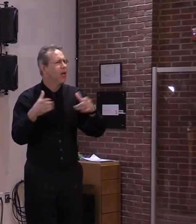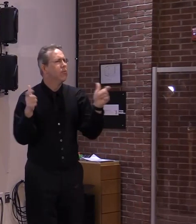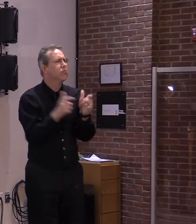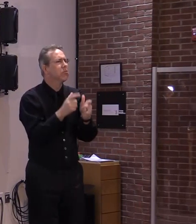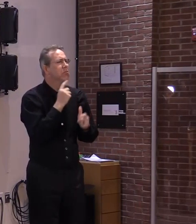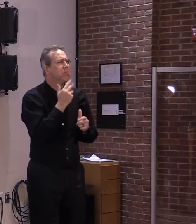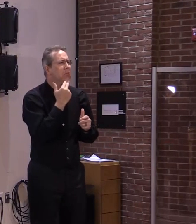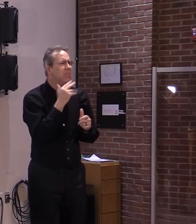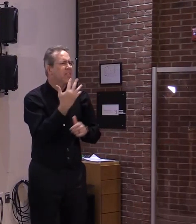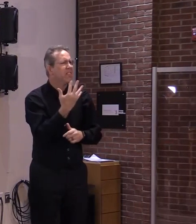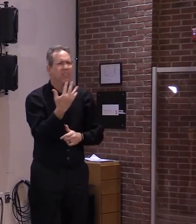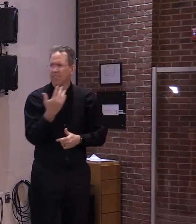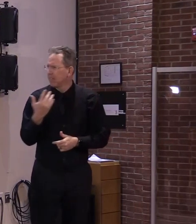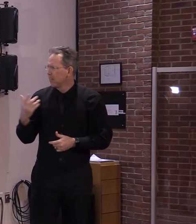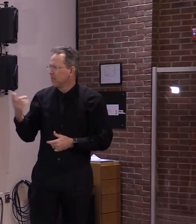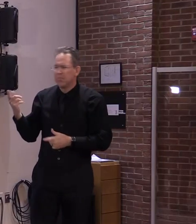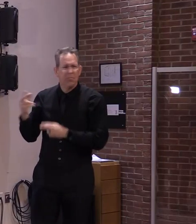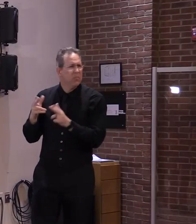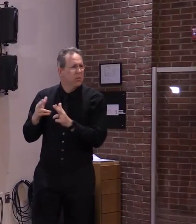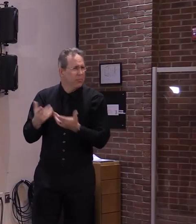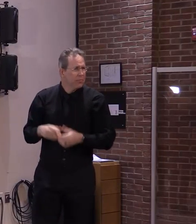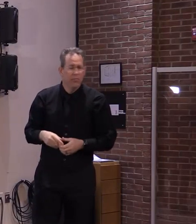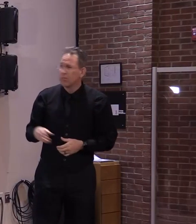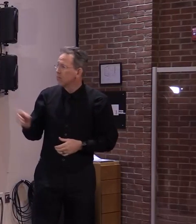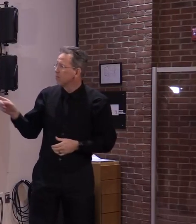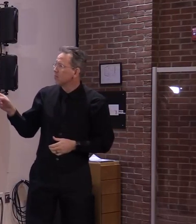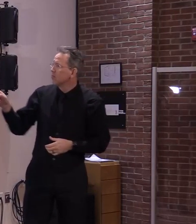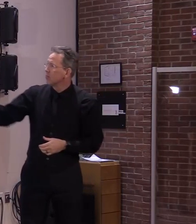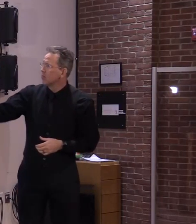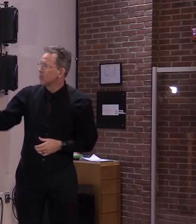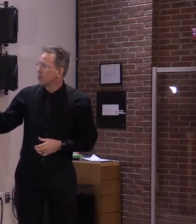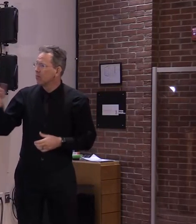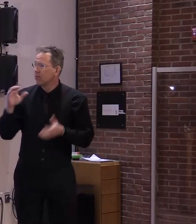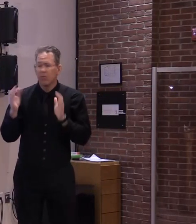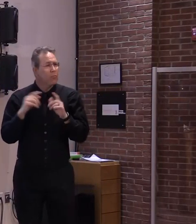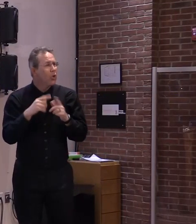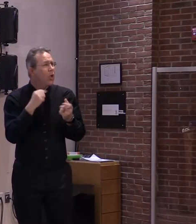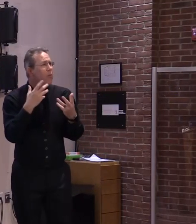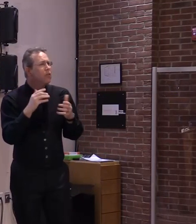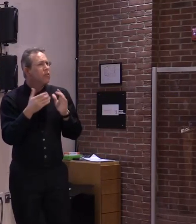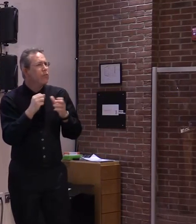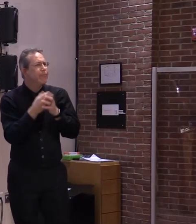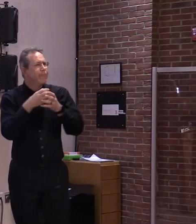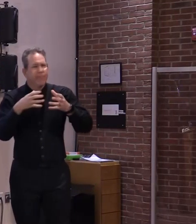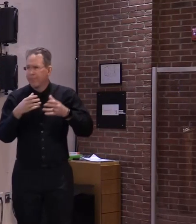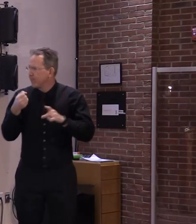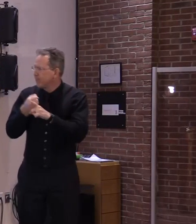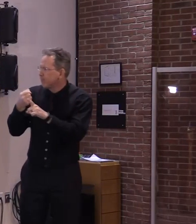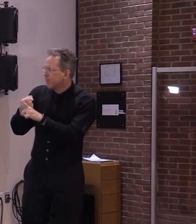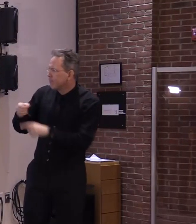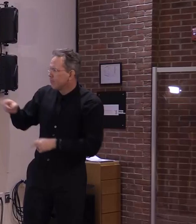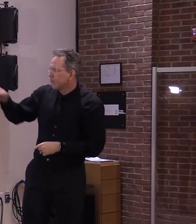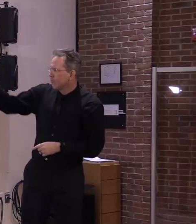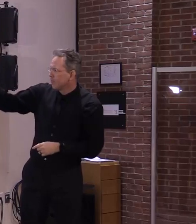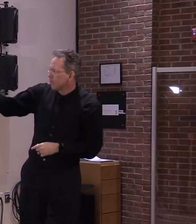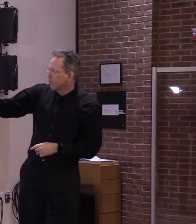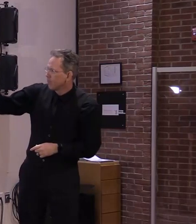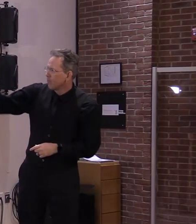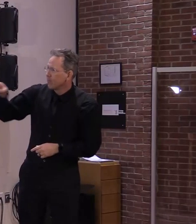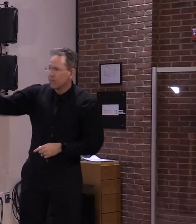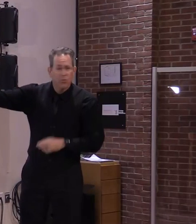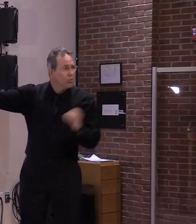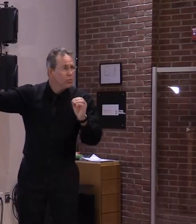5. Along with certain age groups driving transmission in Vermont, so too are certain geographic